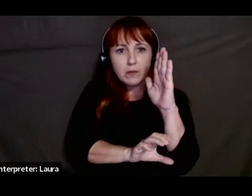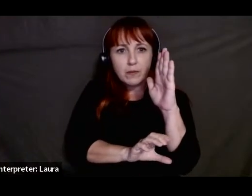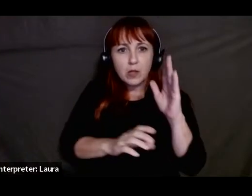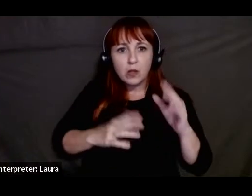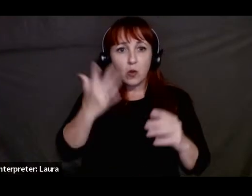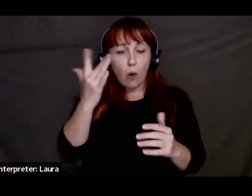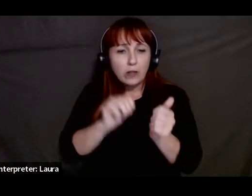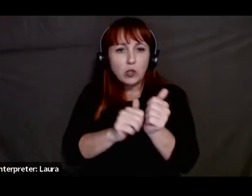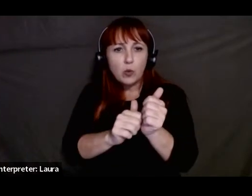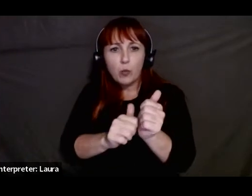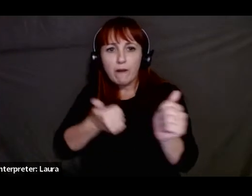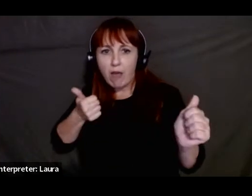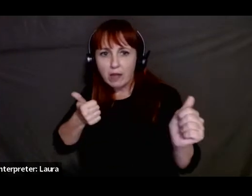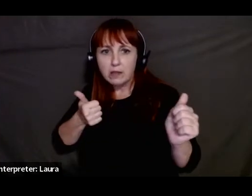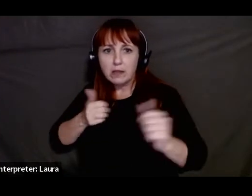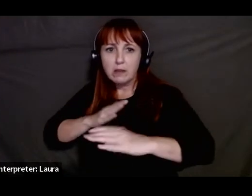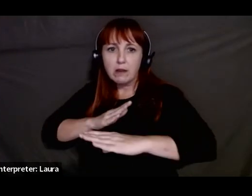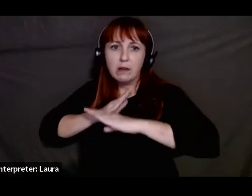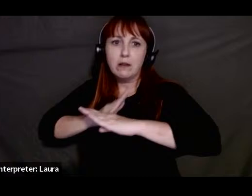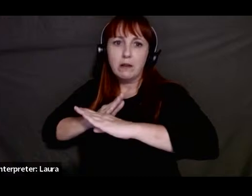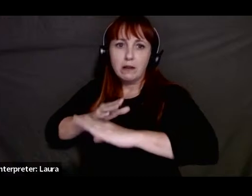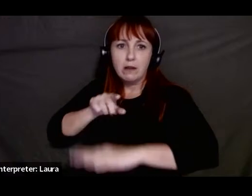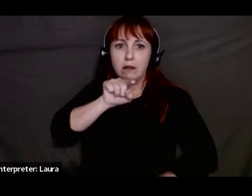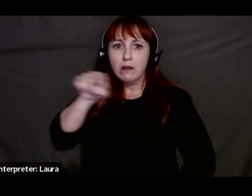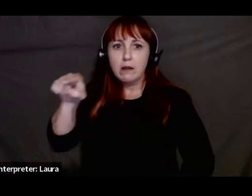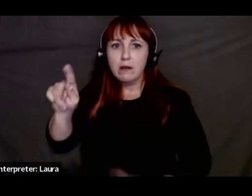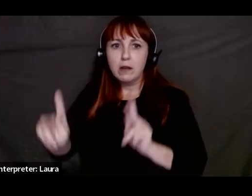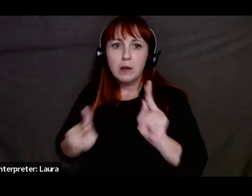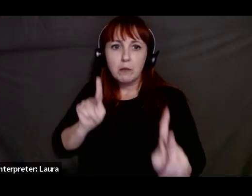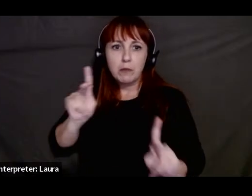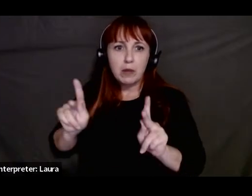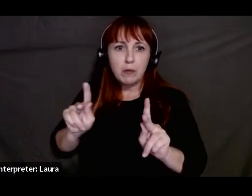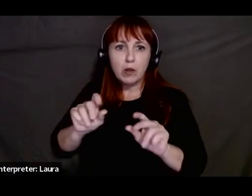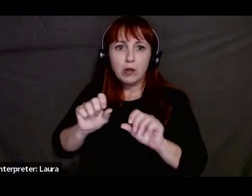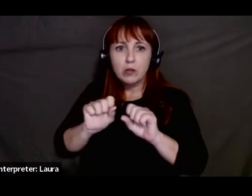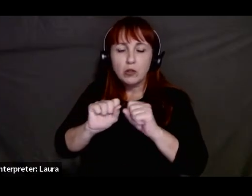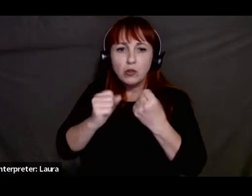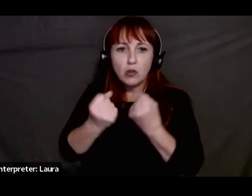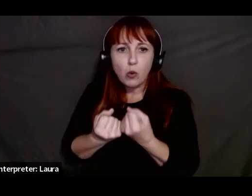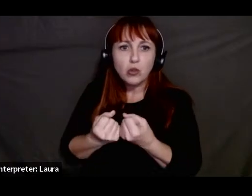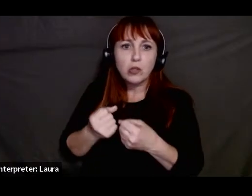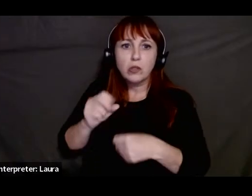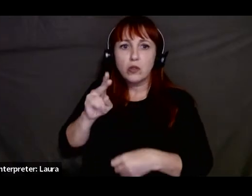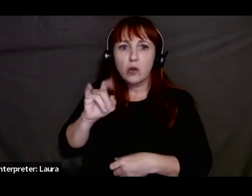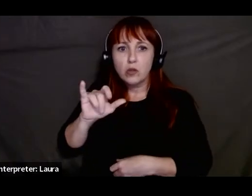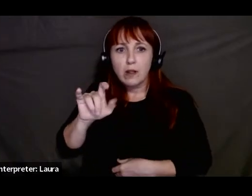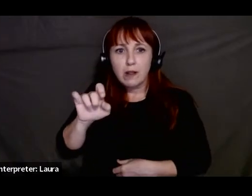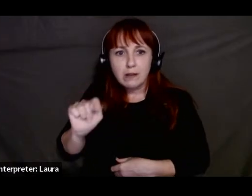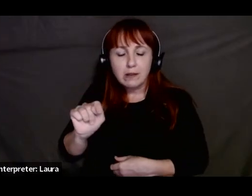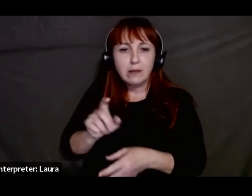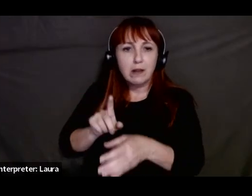prevent these other people, socialists, communists, from